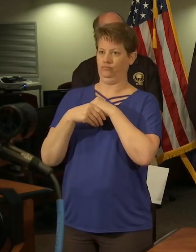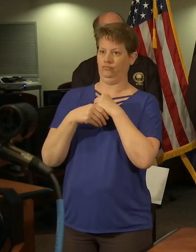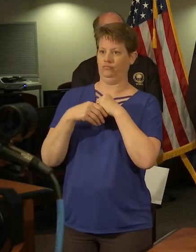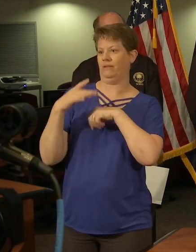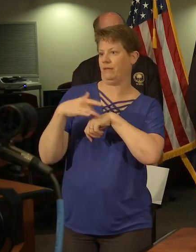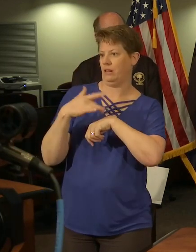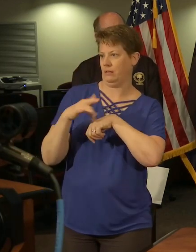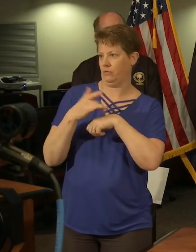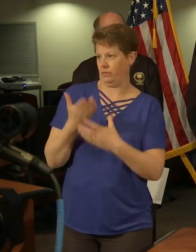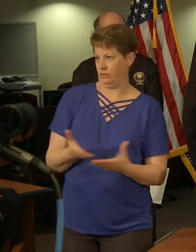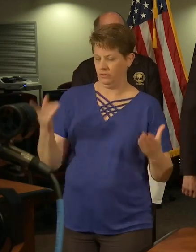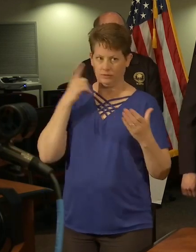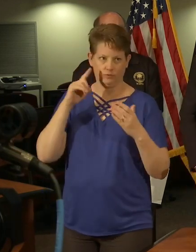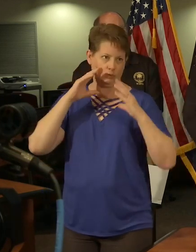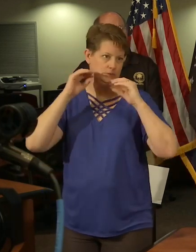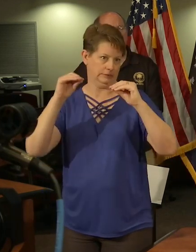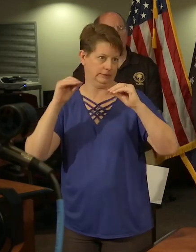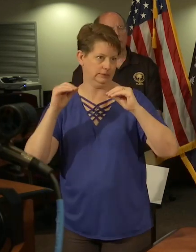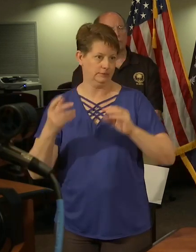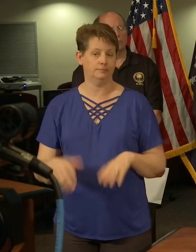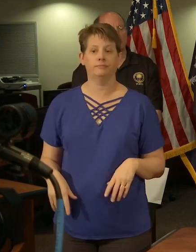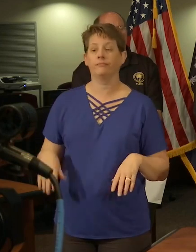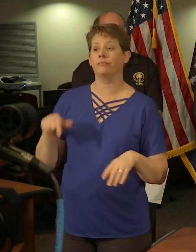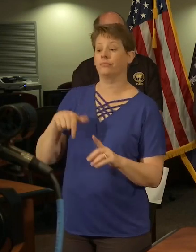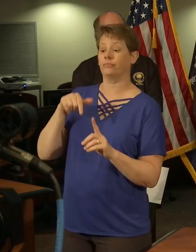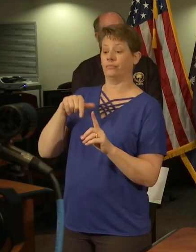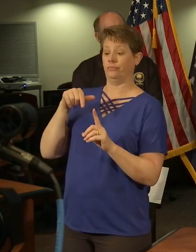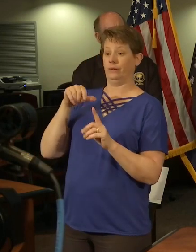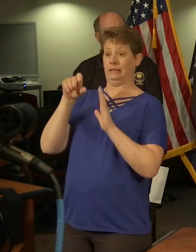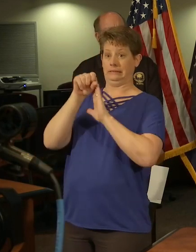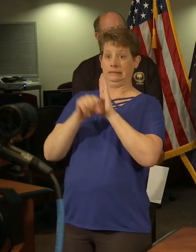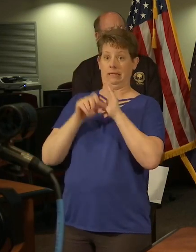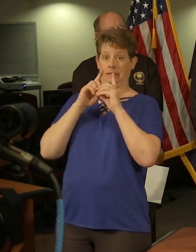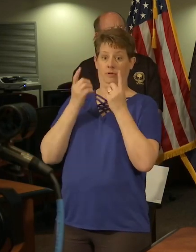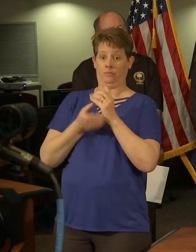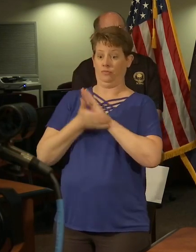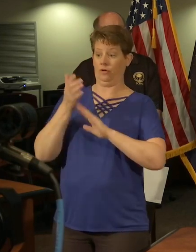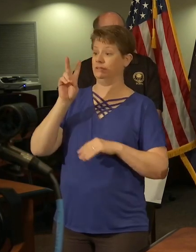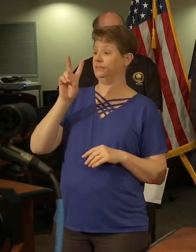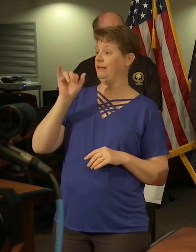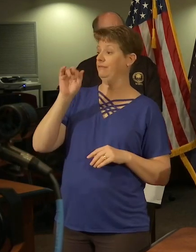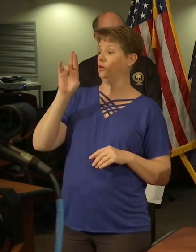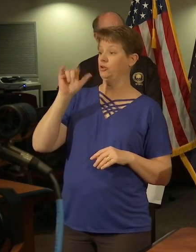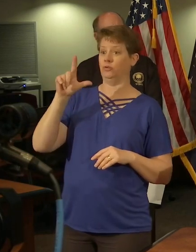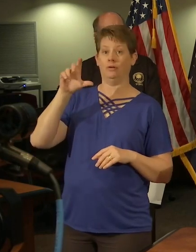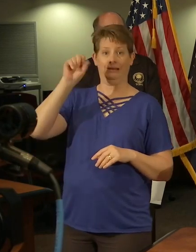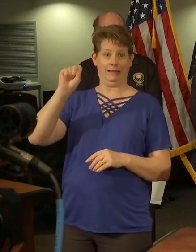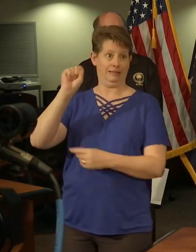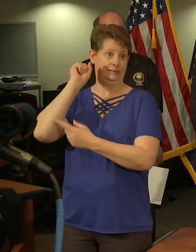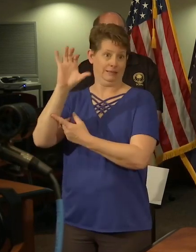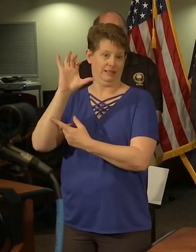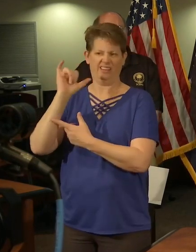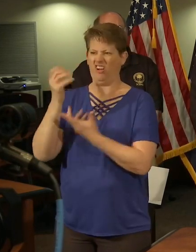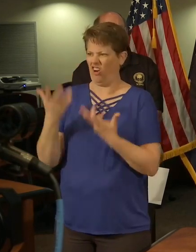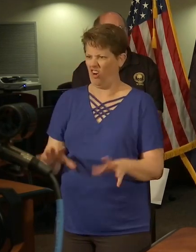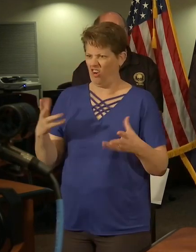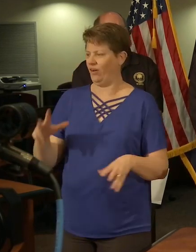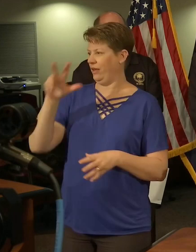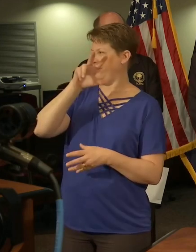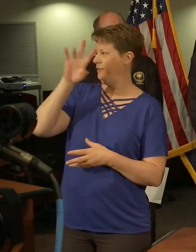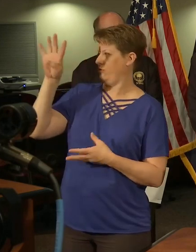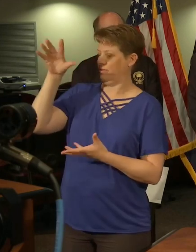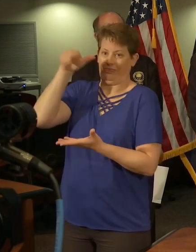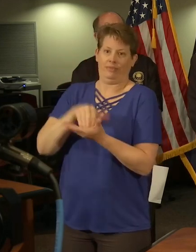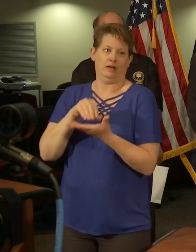availability. The State Department runs Virtual SC. This is already a program that some 34,000 students